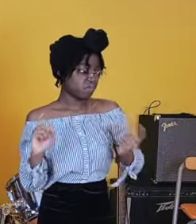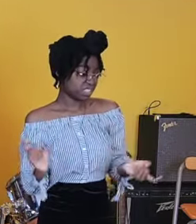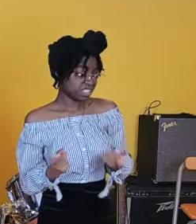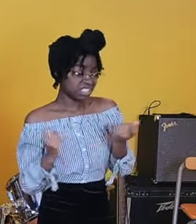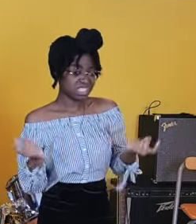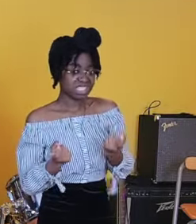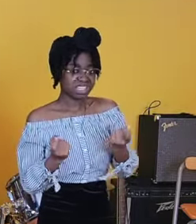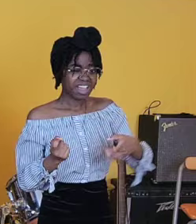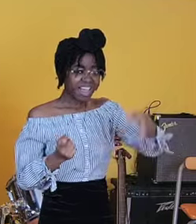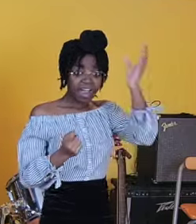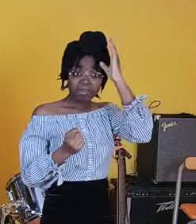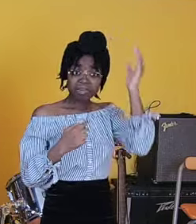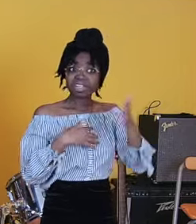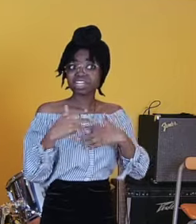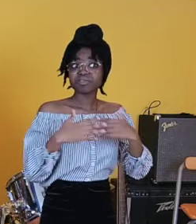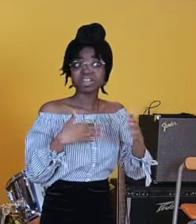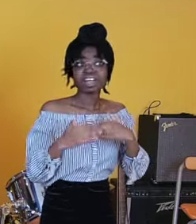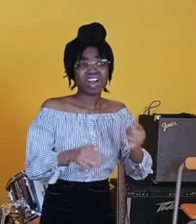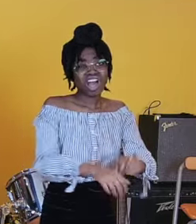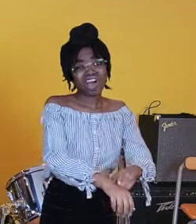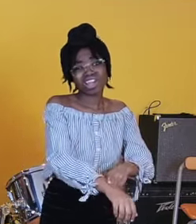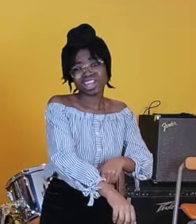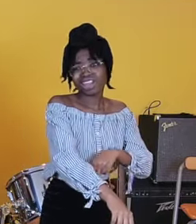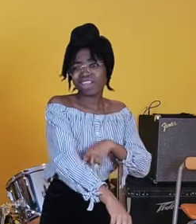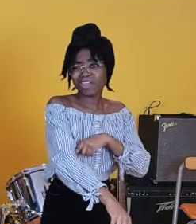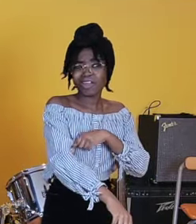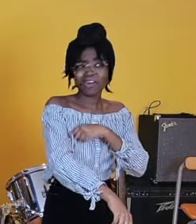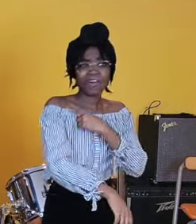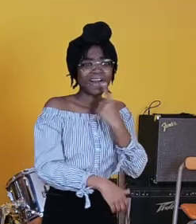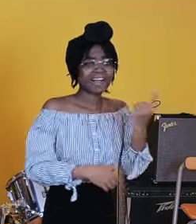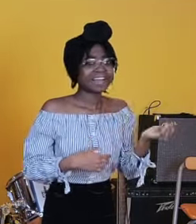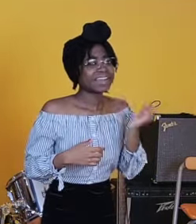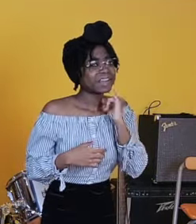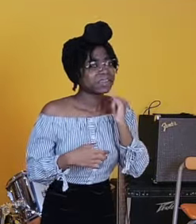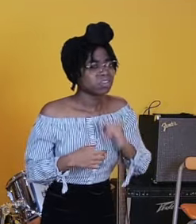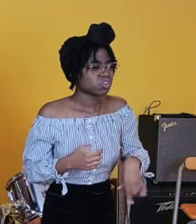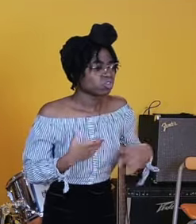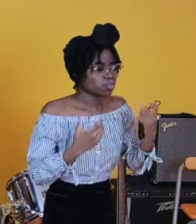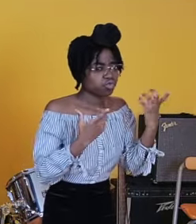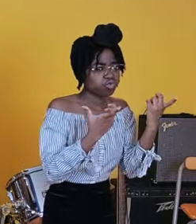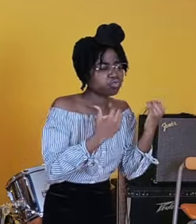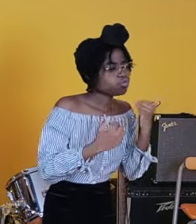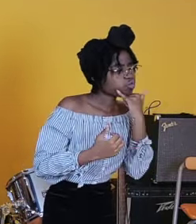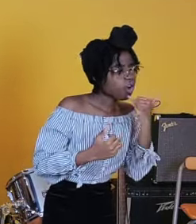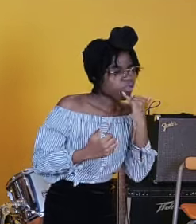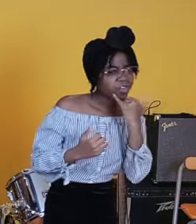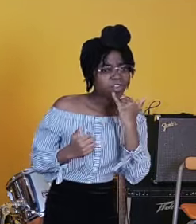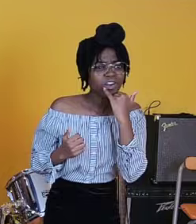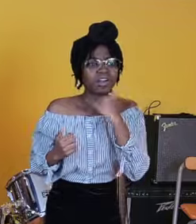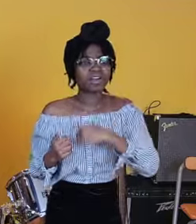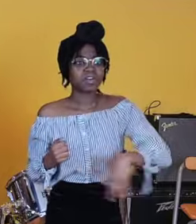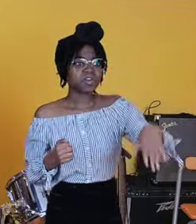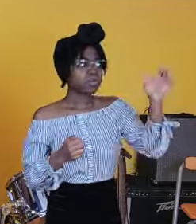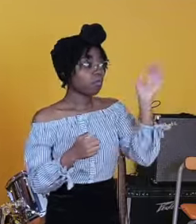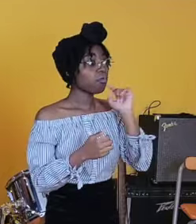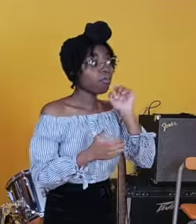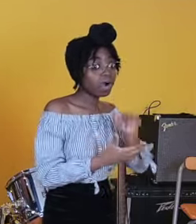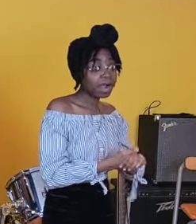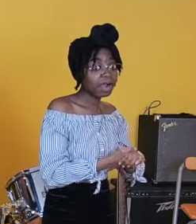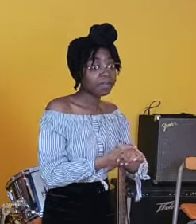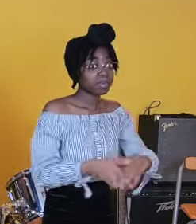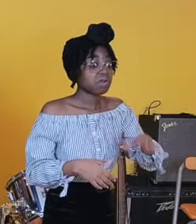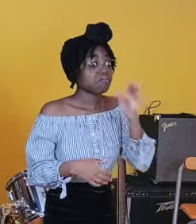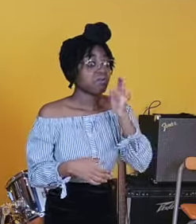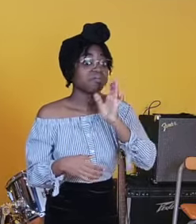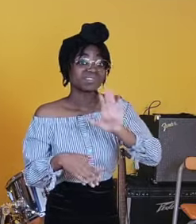matter. It doesn't matter how long or how often you are wronging your wife and the mother of your children. It is time for